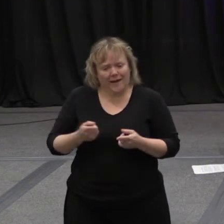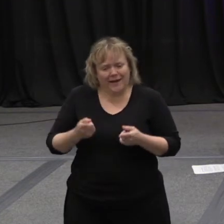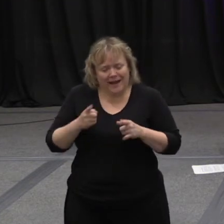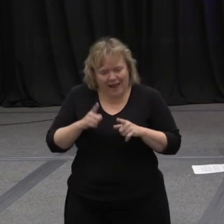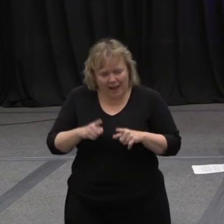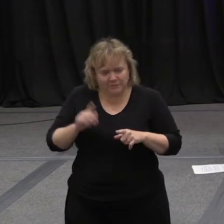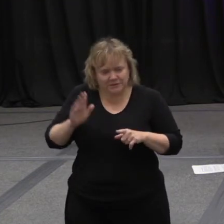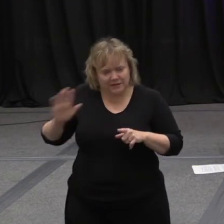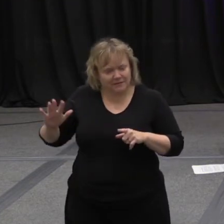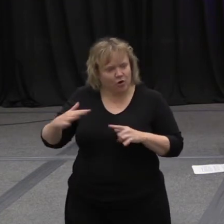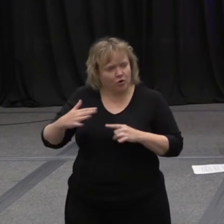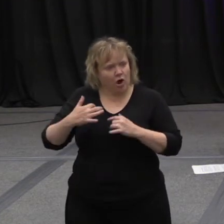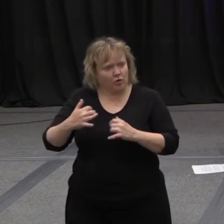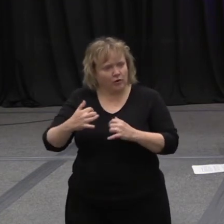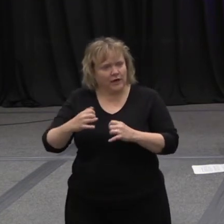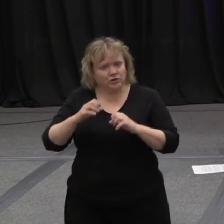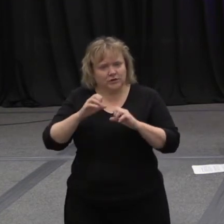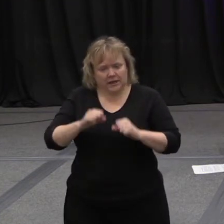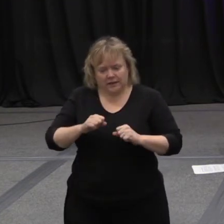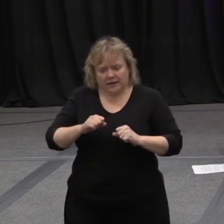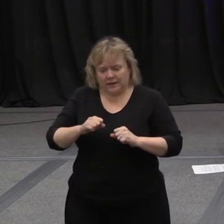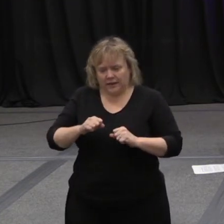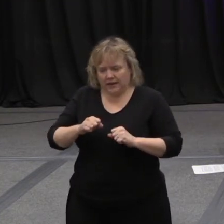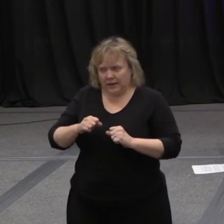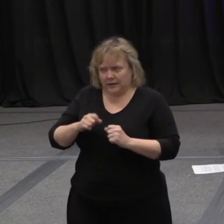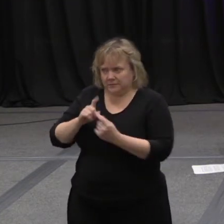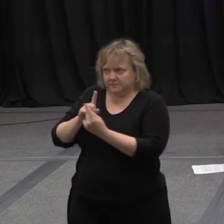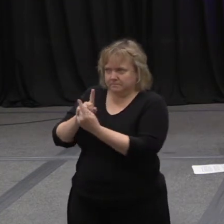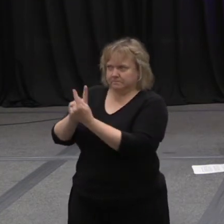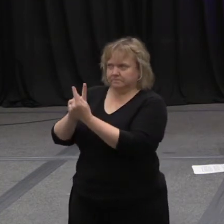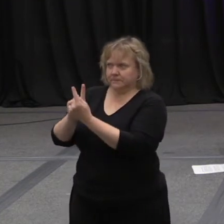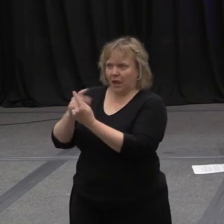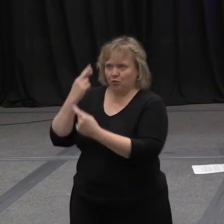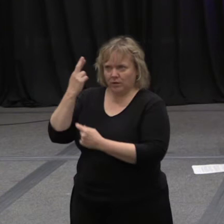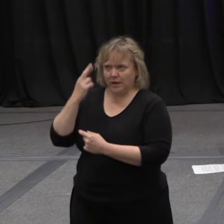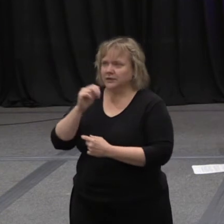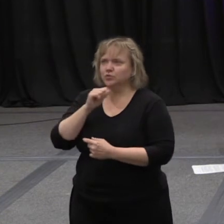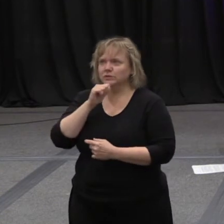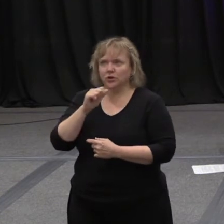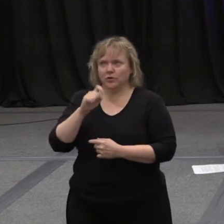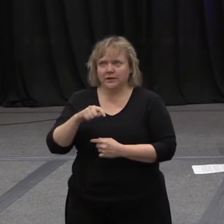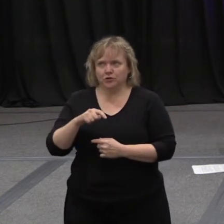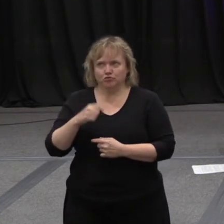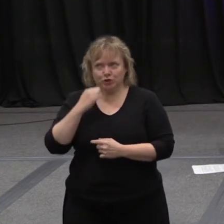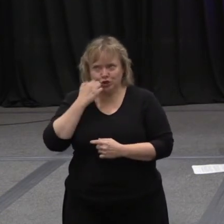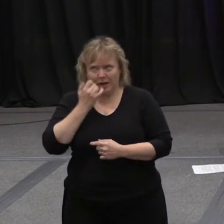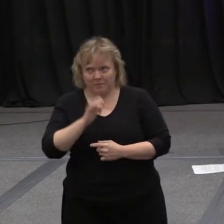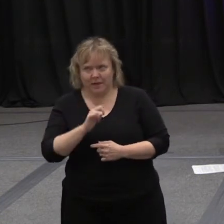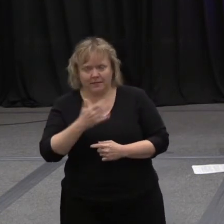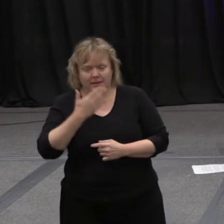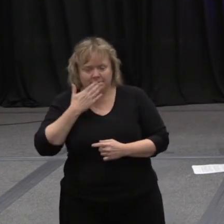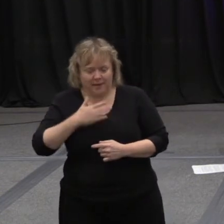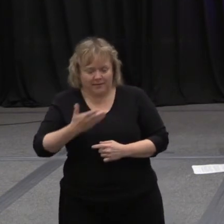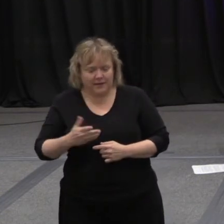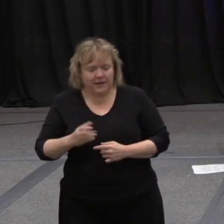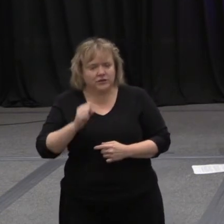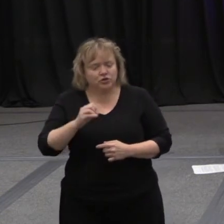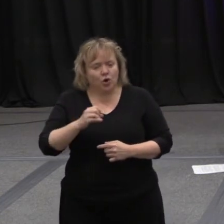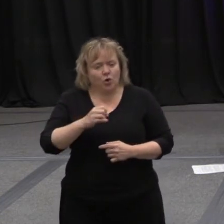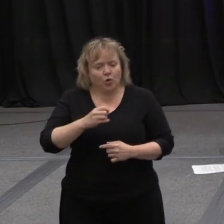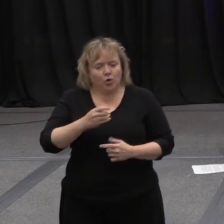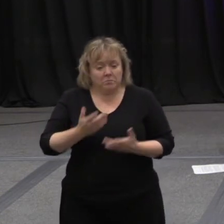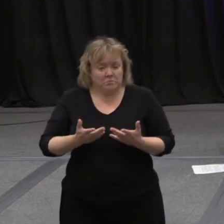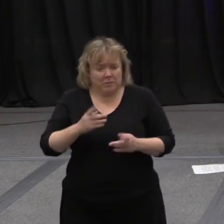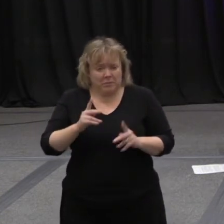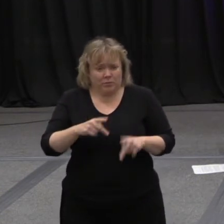shame this with God, but try to open their eyes to help them through the trauma and have the self-actualization, or